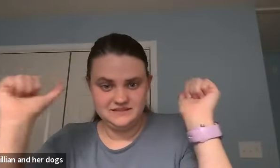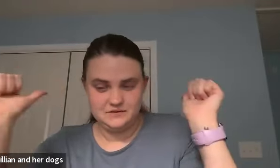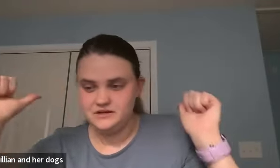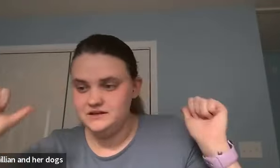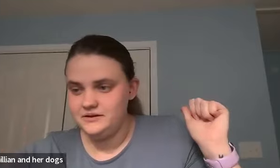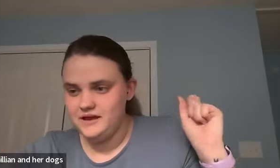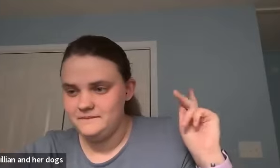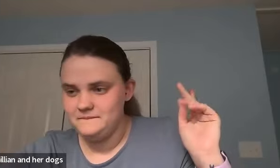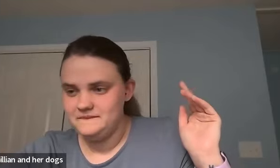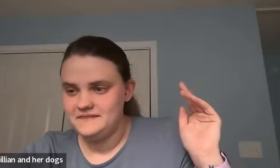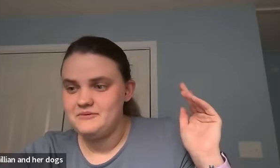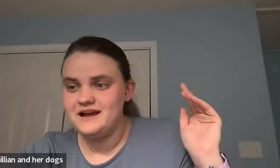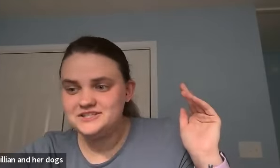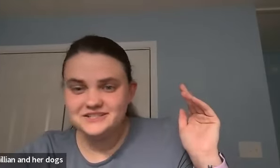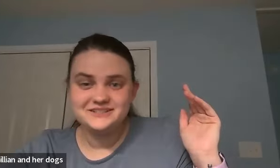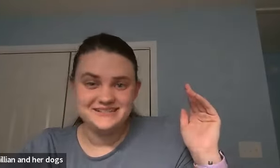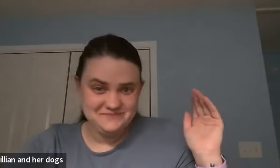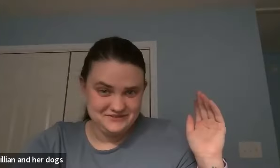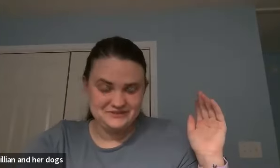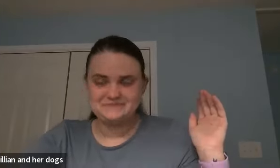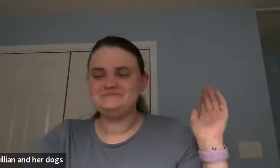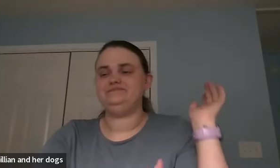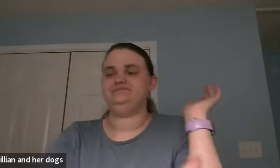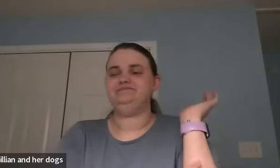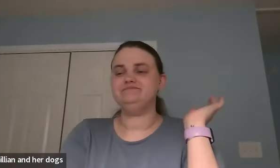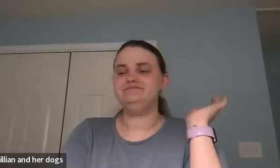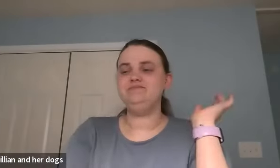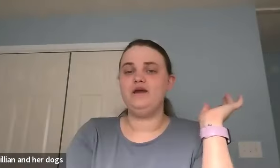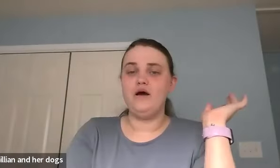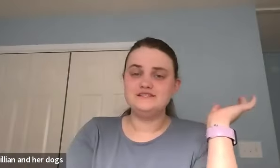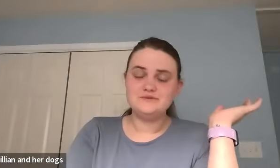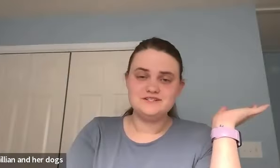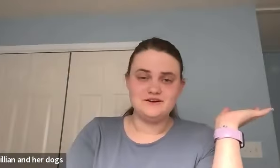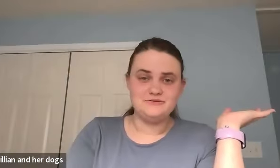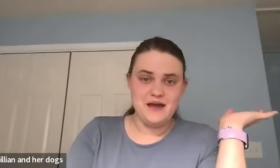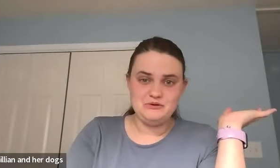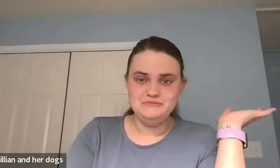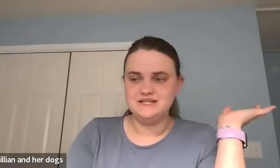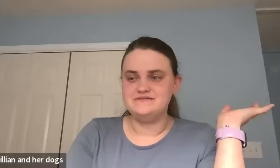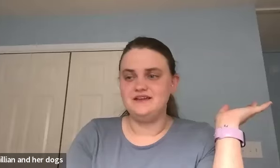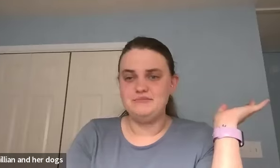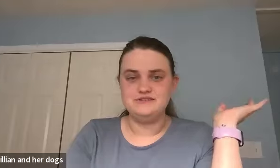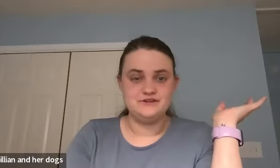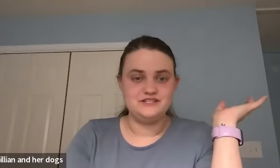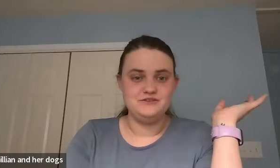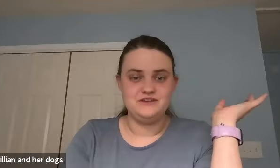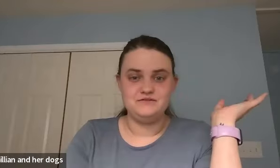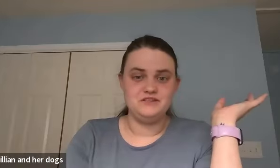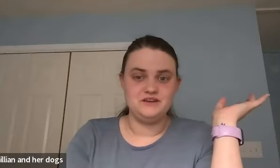Sound good? Okay. Now we're actually going to do types of fruit. Obviously, we're going to start off with apple, because I feel like apple's the first thing you think of when you think of